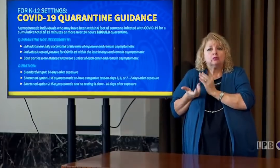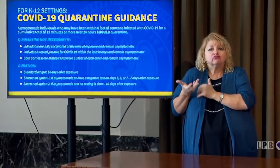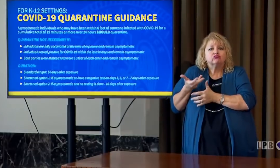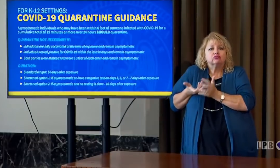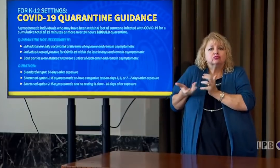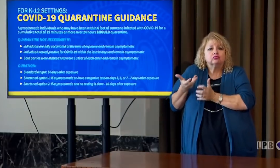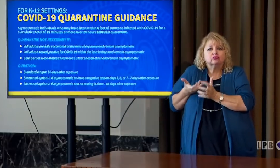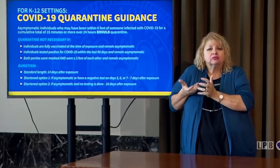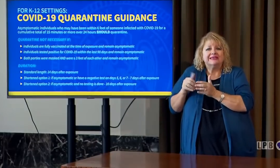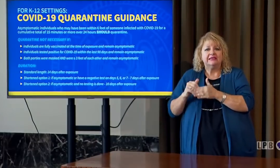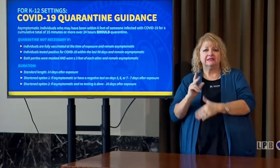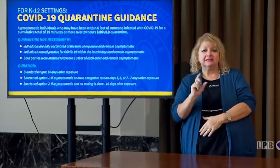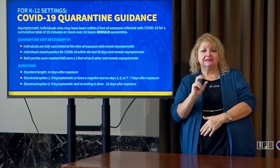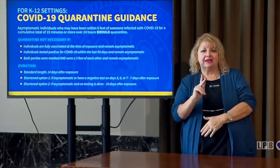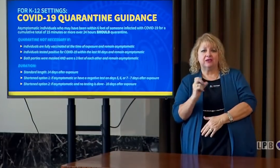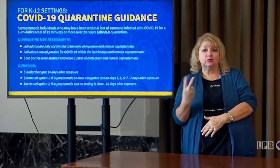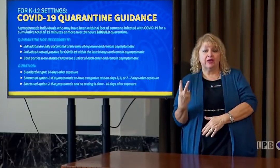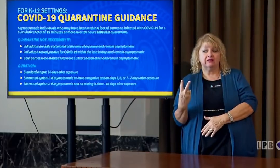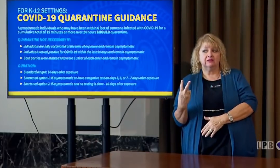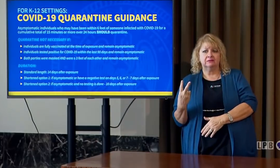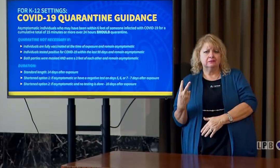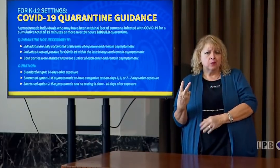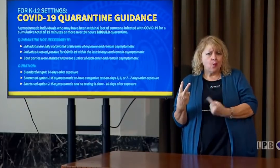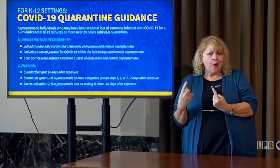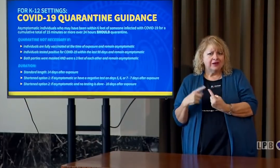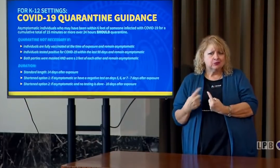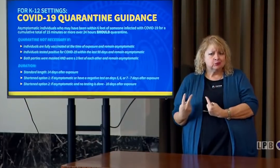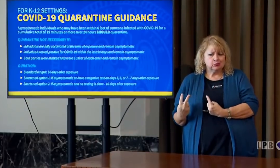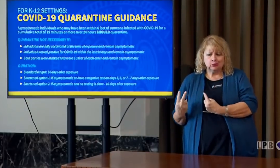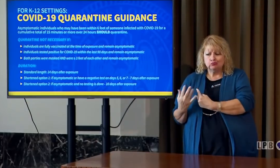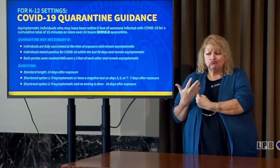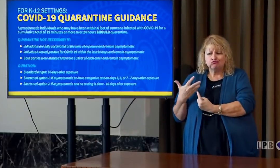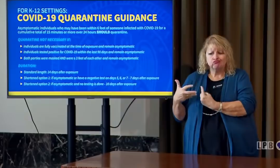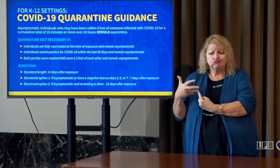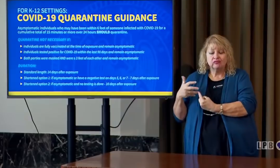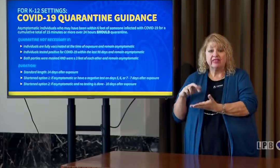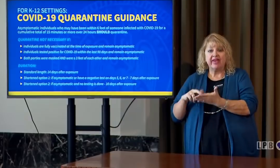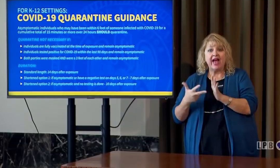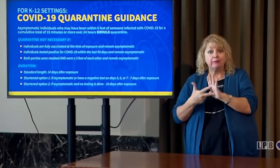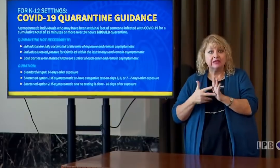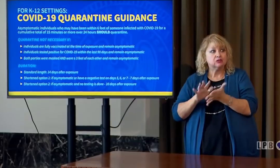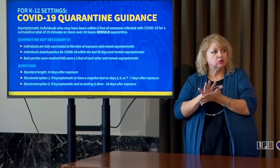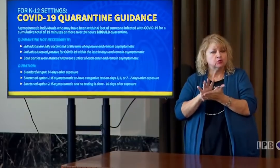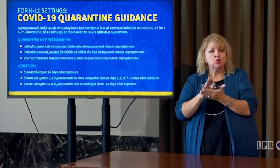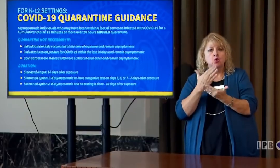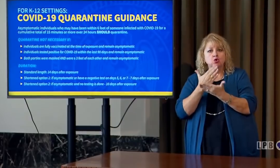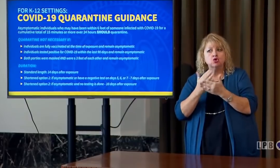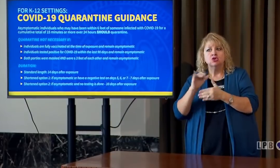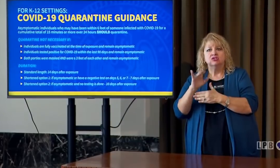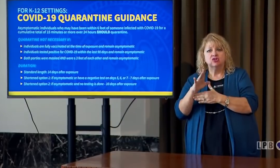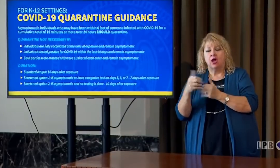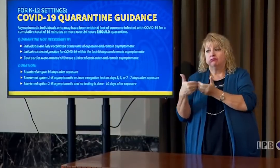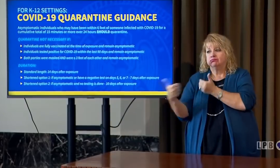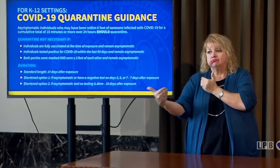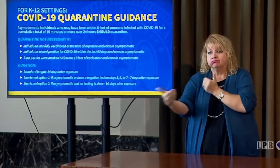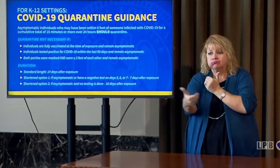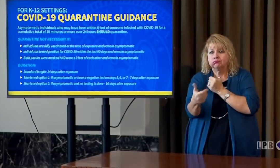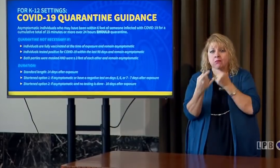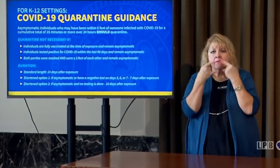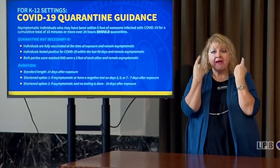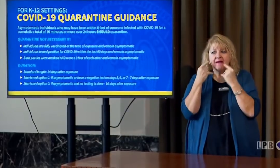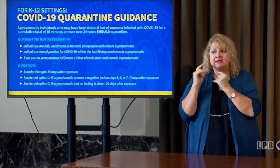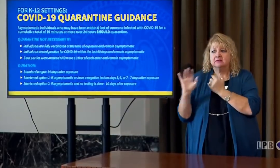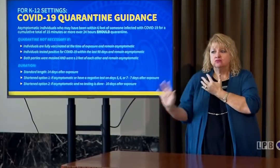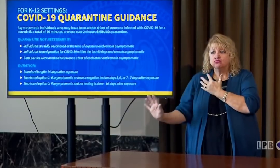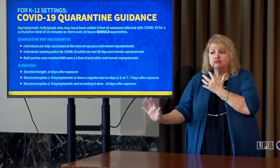the K through 12 setting. That's a pretty low number, and that tells me that schools have done a good job of following all the guidelines that